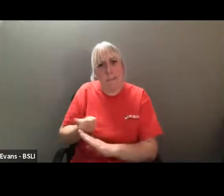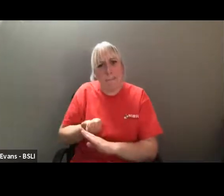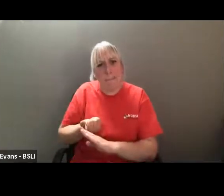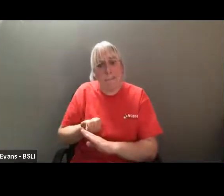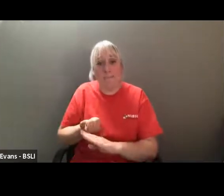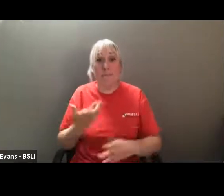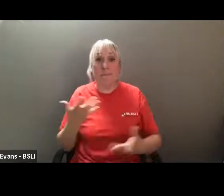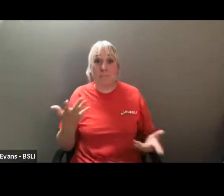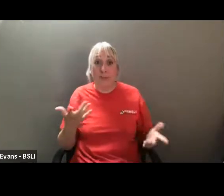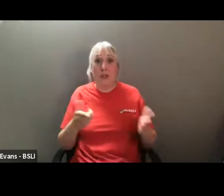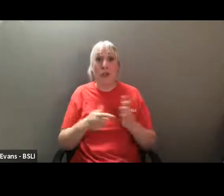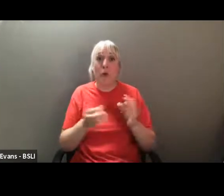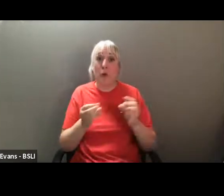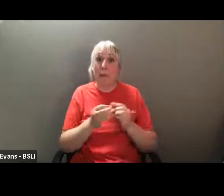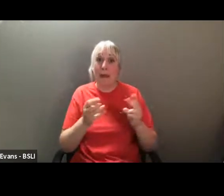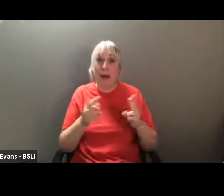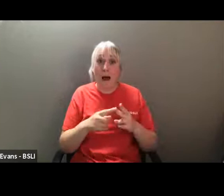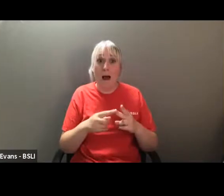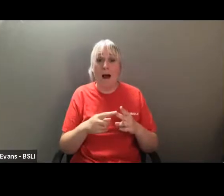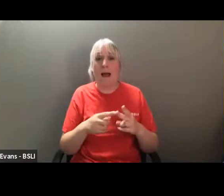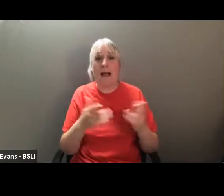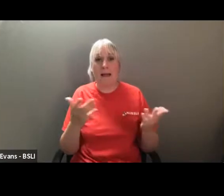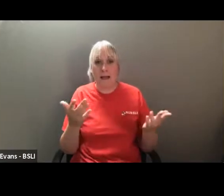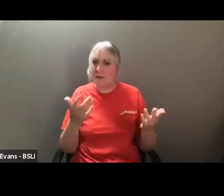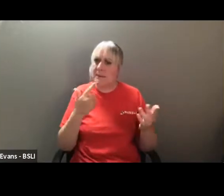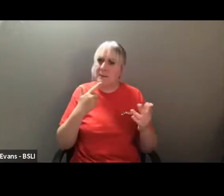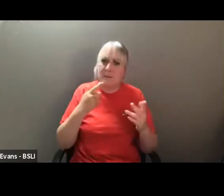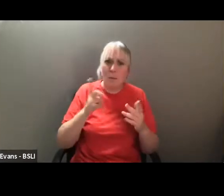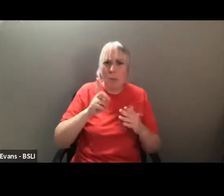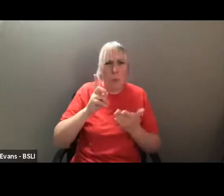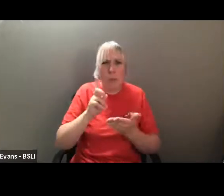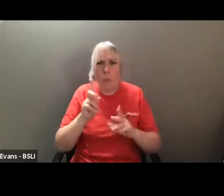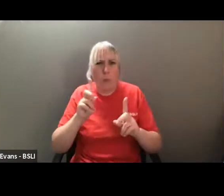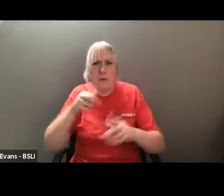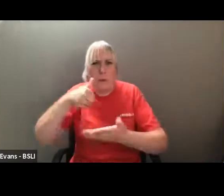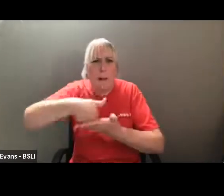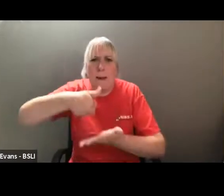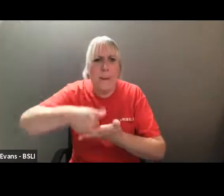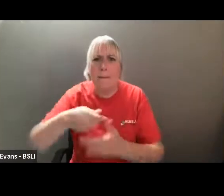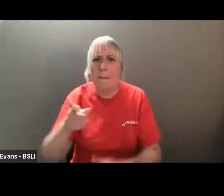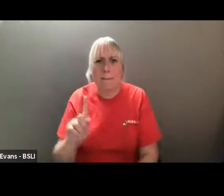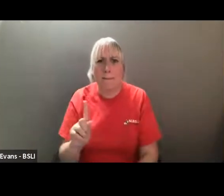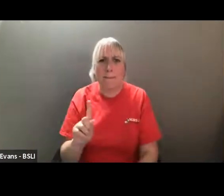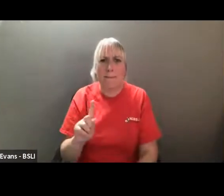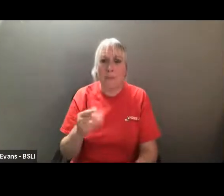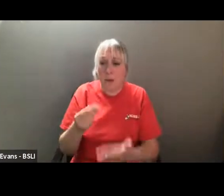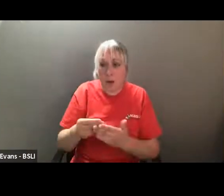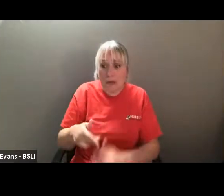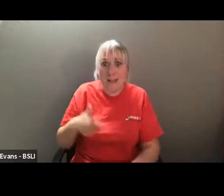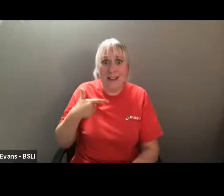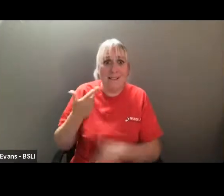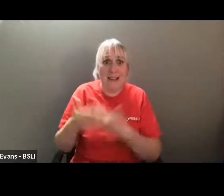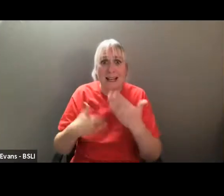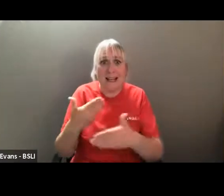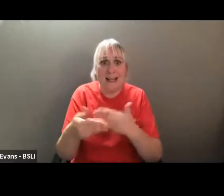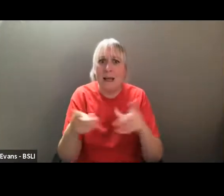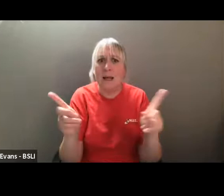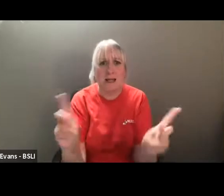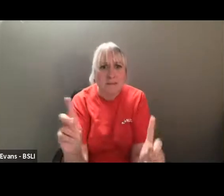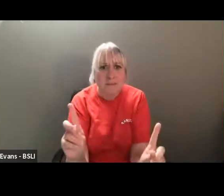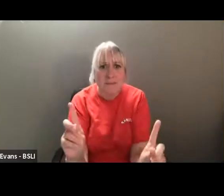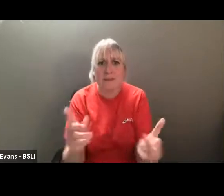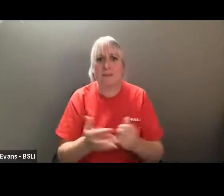isn't tied to any kind of reference to what the bare minimum is you would need to live with ease and dignity in the place in